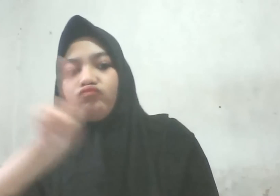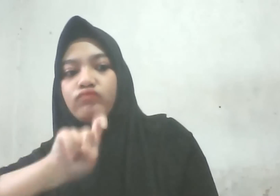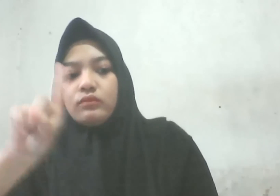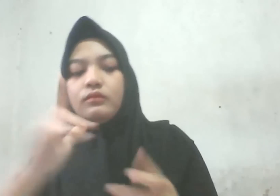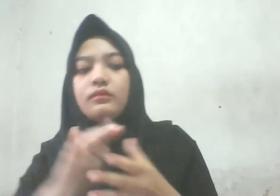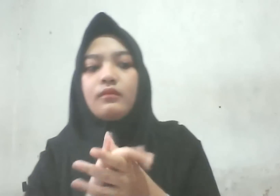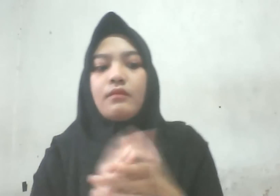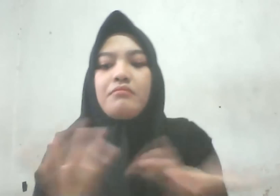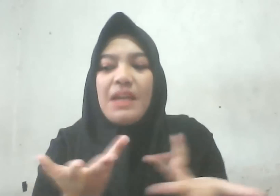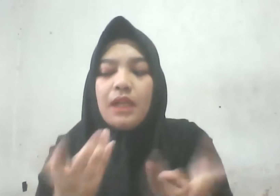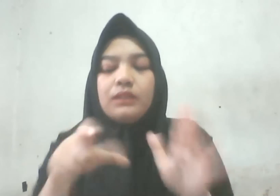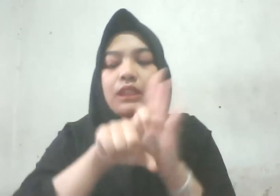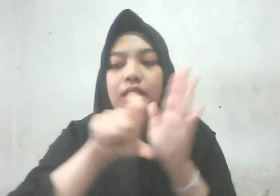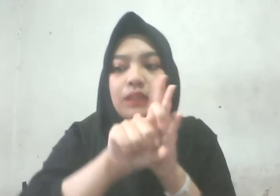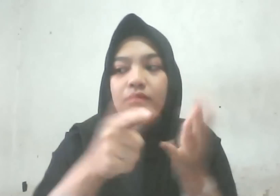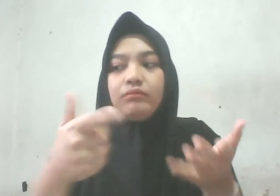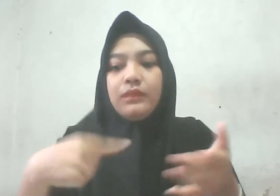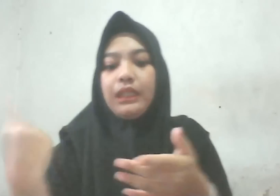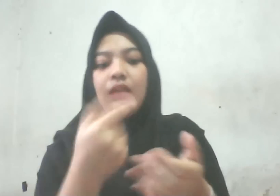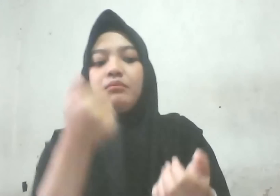provides opportunities.